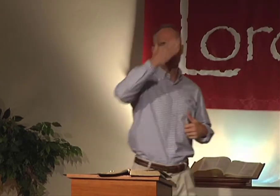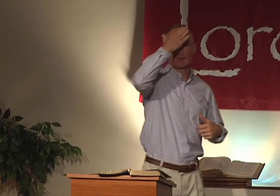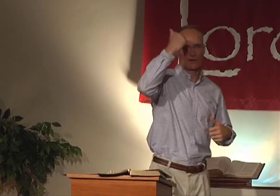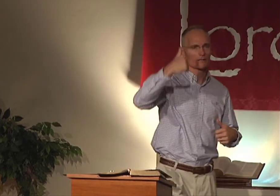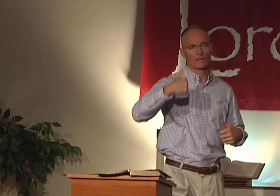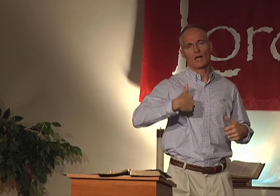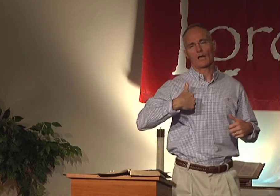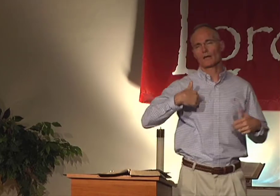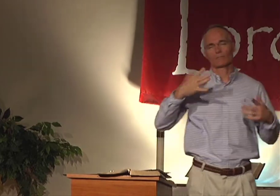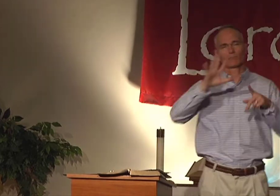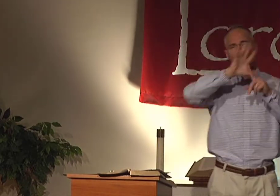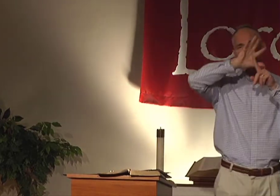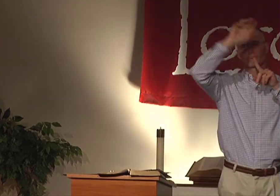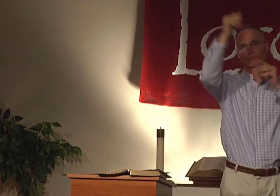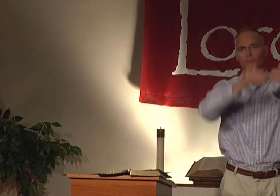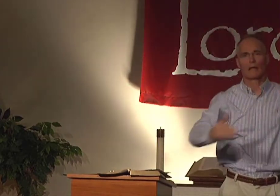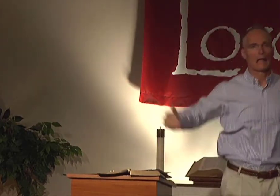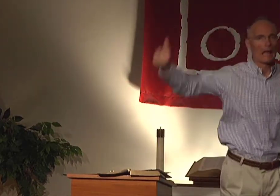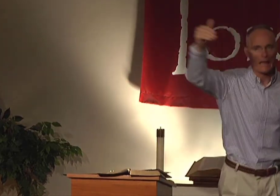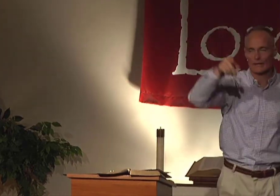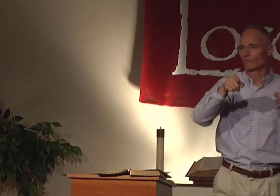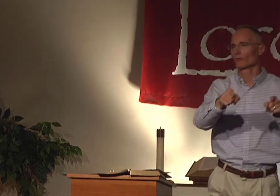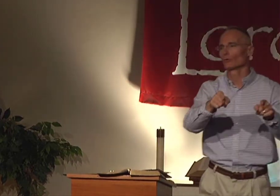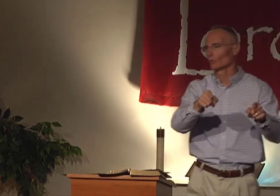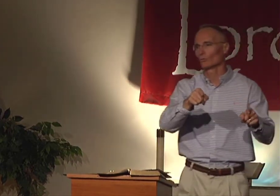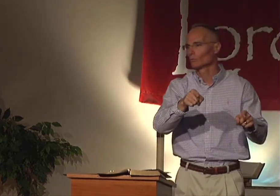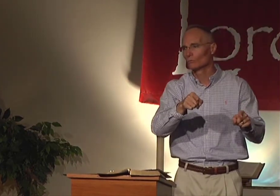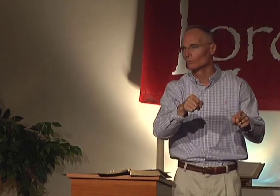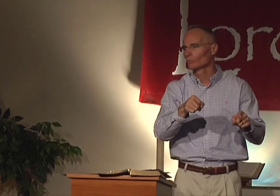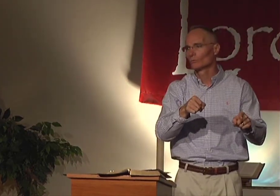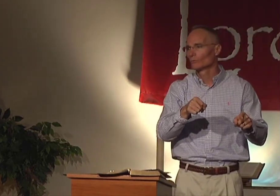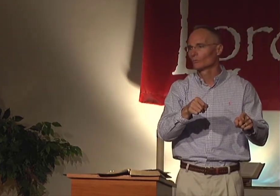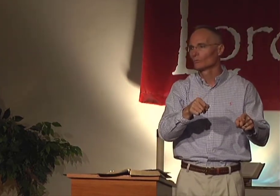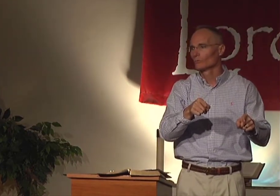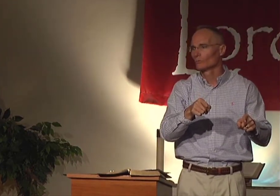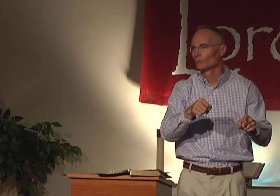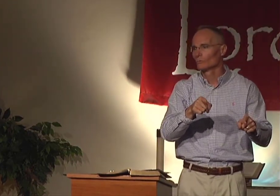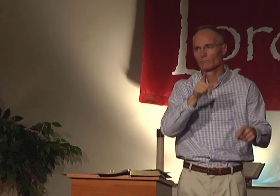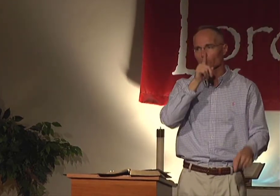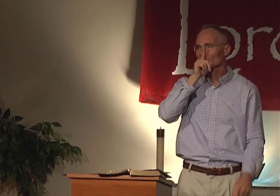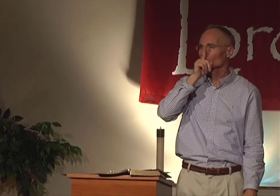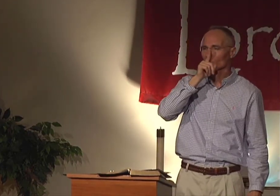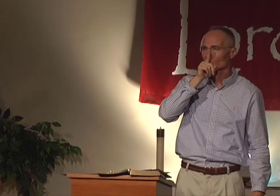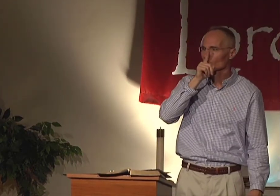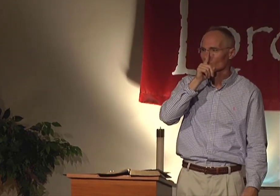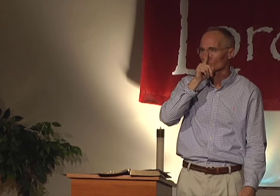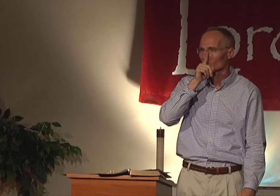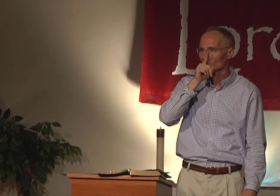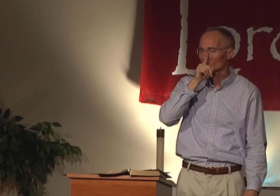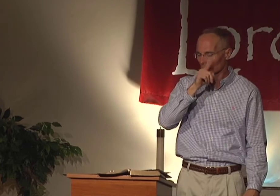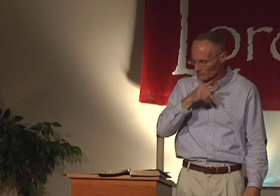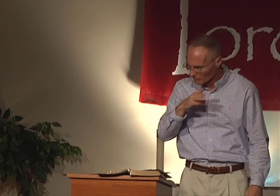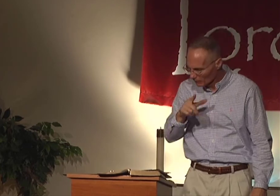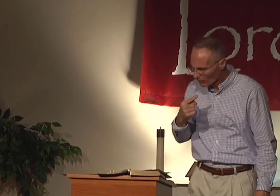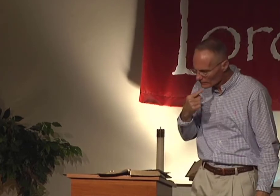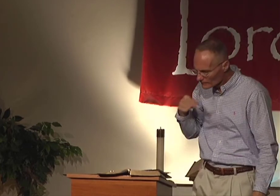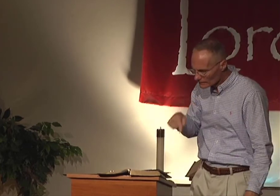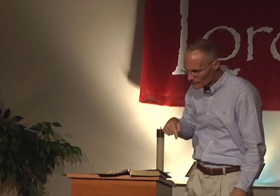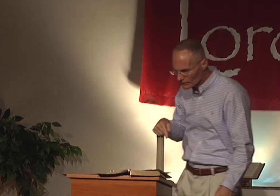Live like me because I am just way beyond you. He's not saying that.